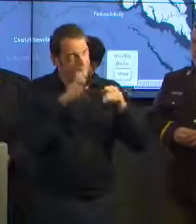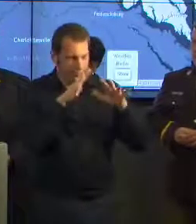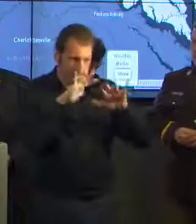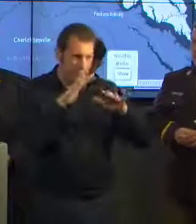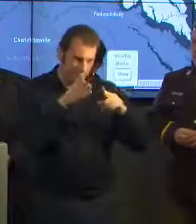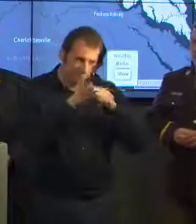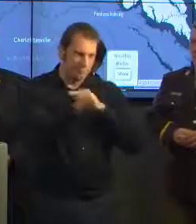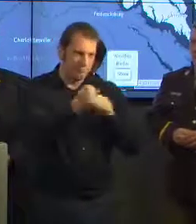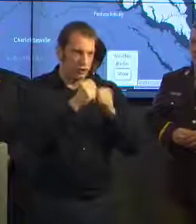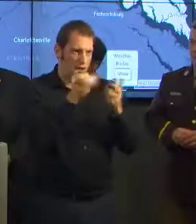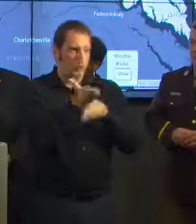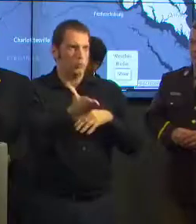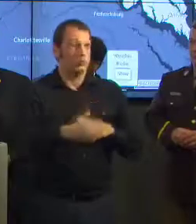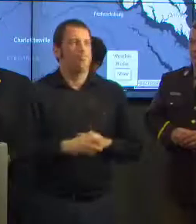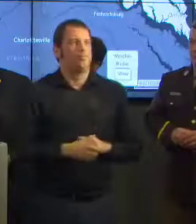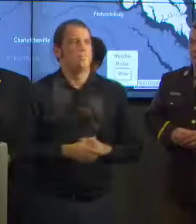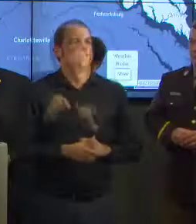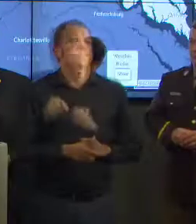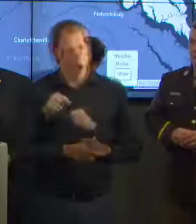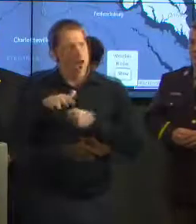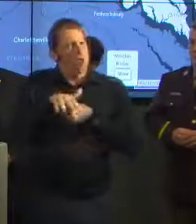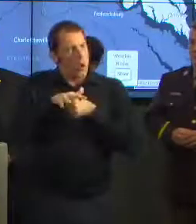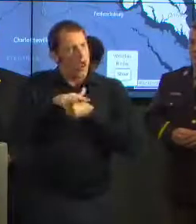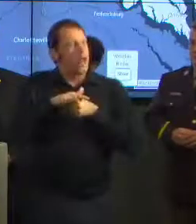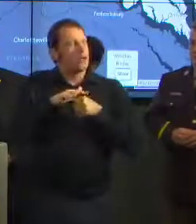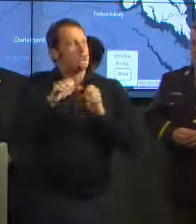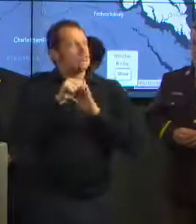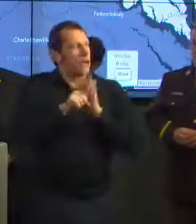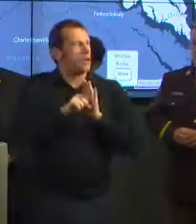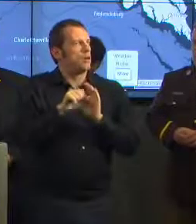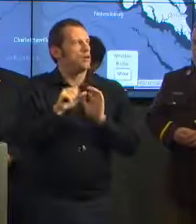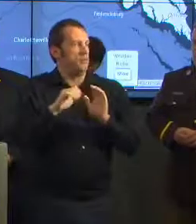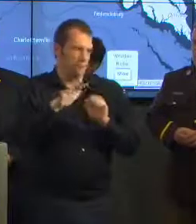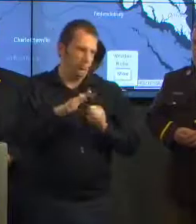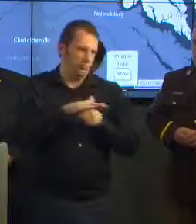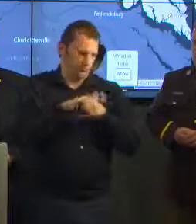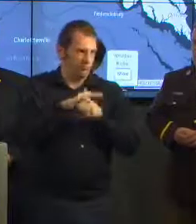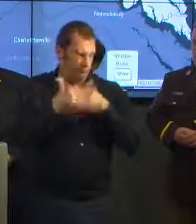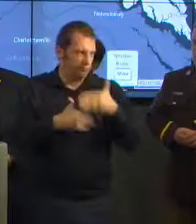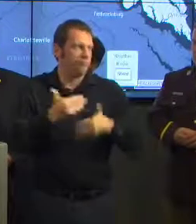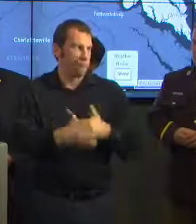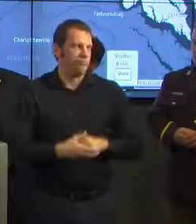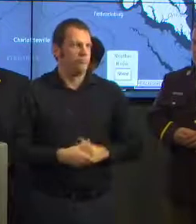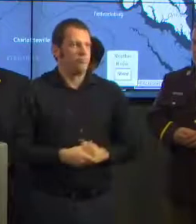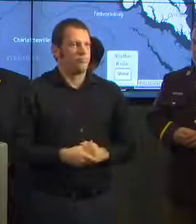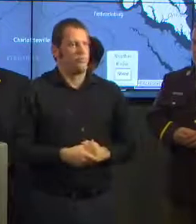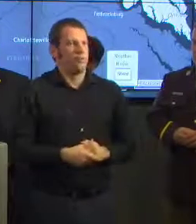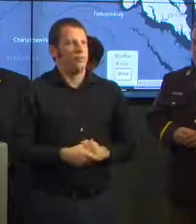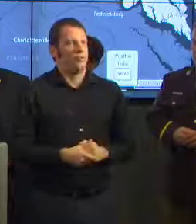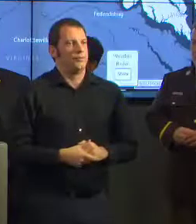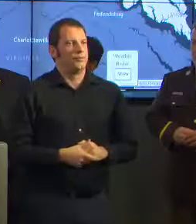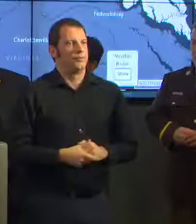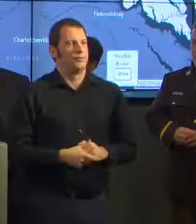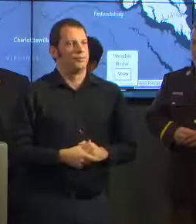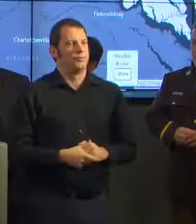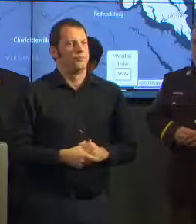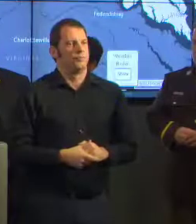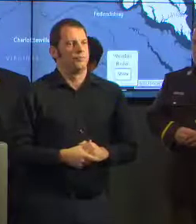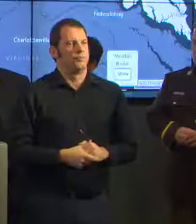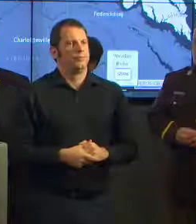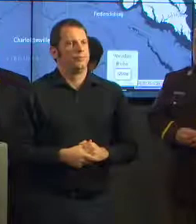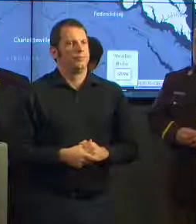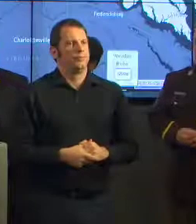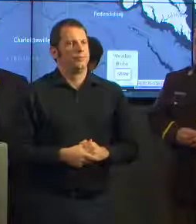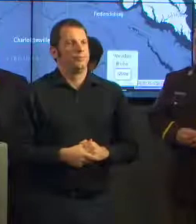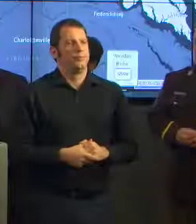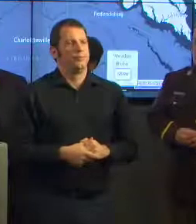agencies and at the local level. We're also announcing an additional $50 million in